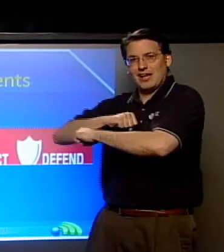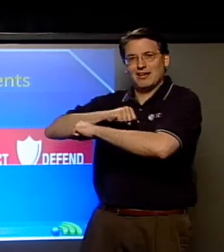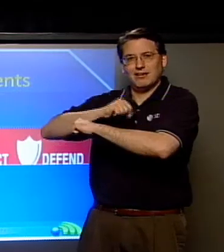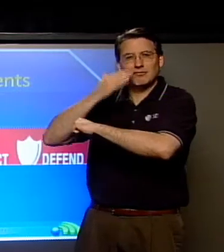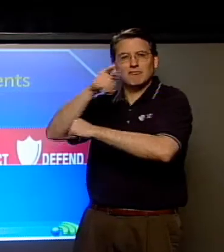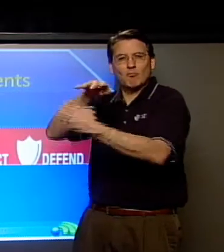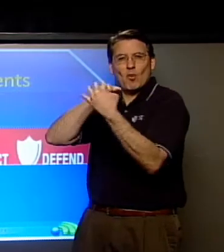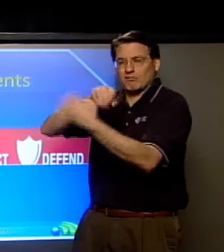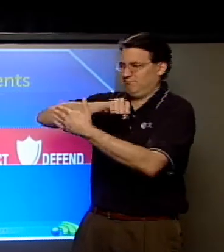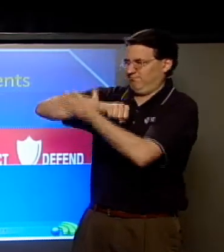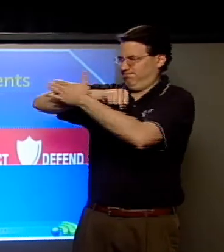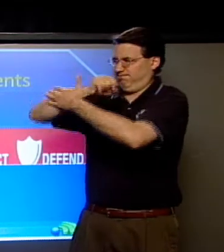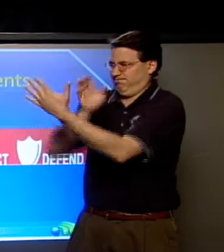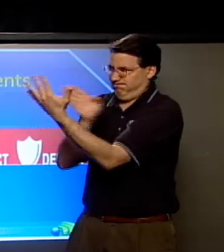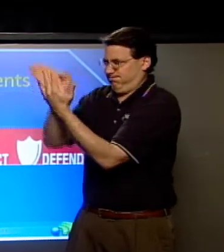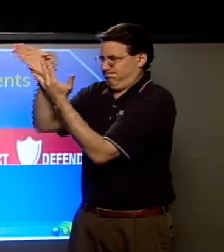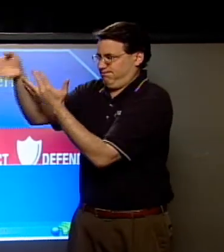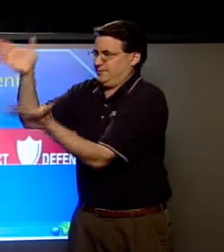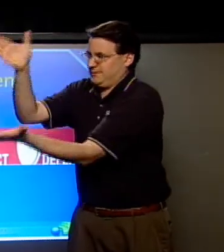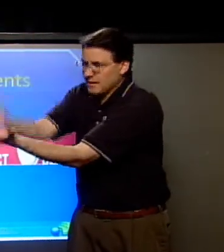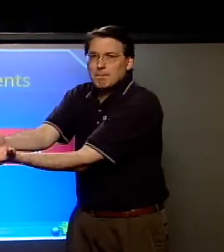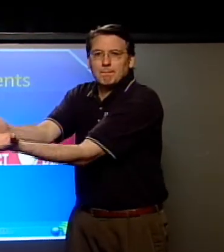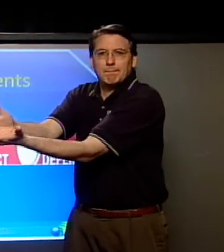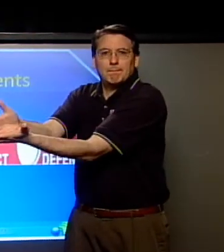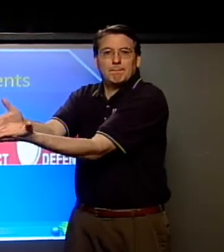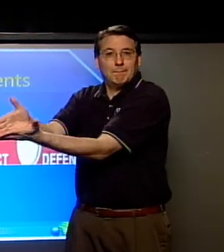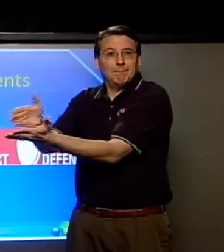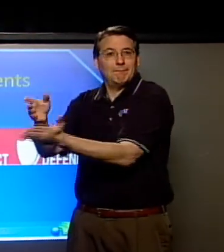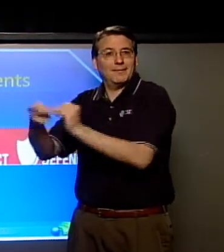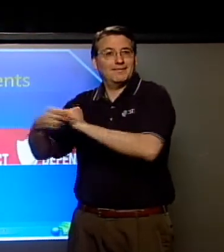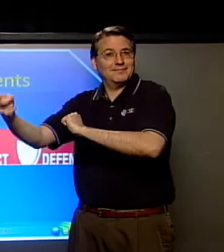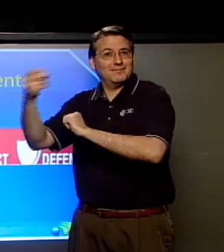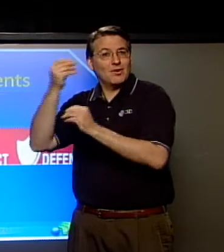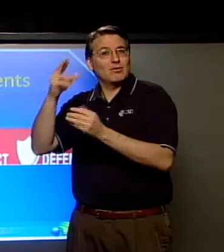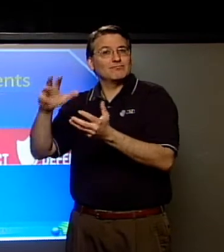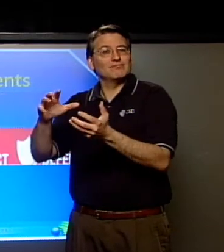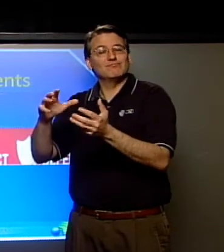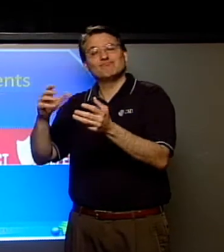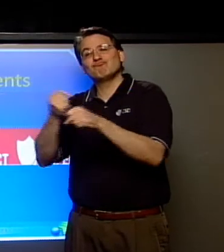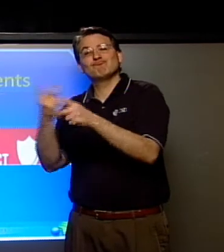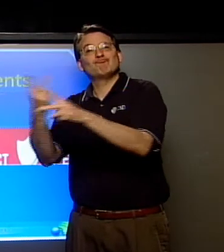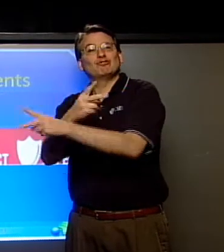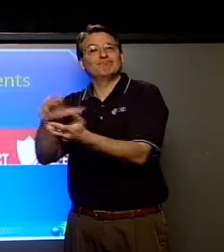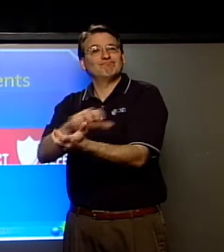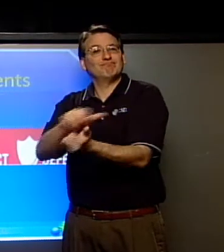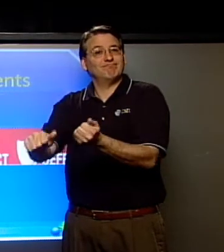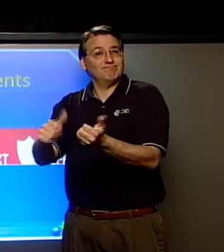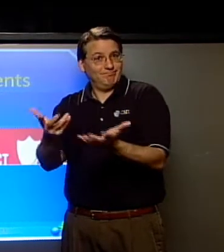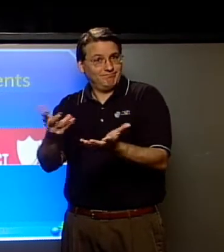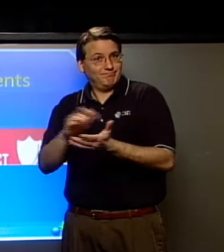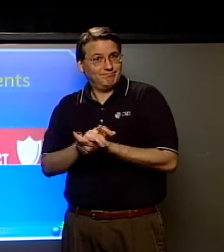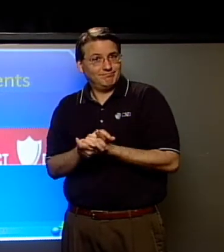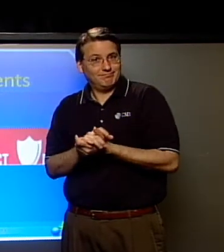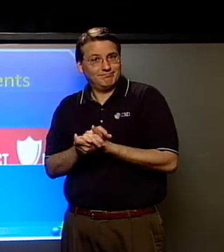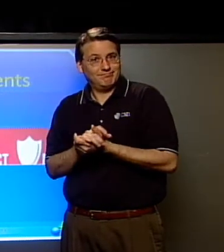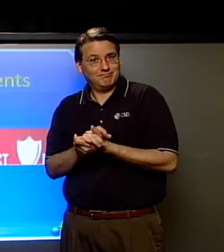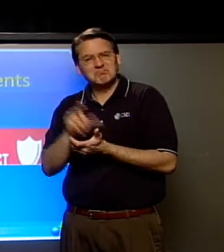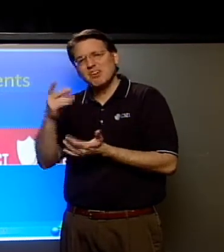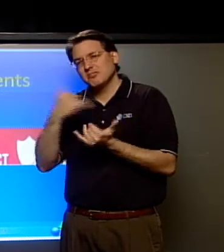detect has the magnifying glass, and defend has a shield. Just like you're fighting to keep your identity